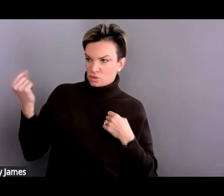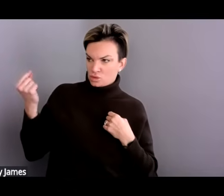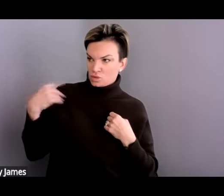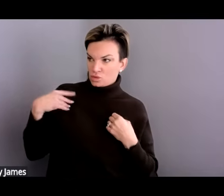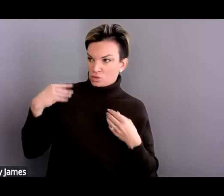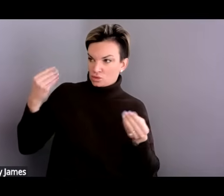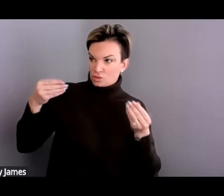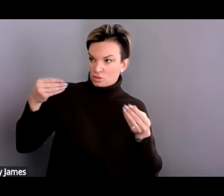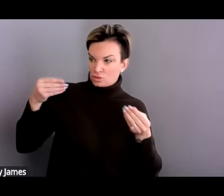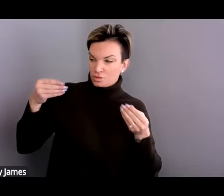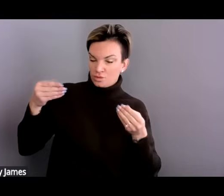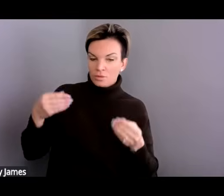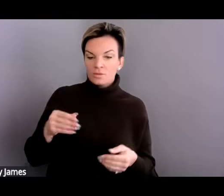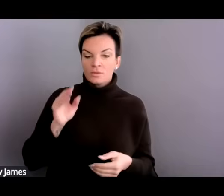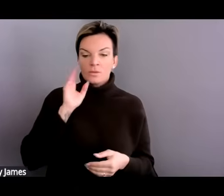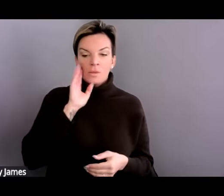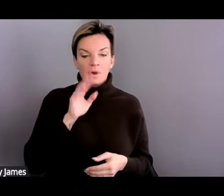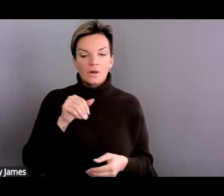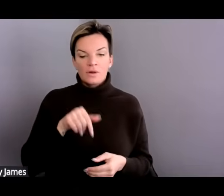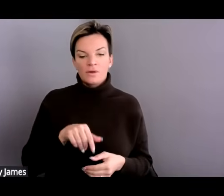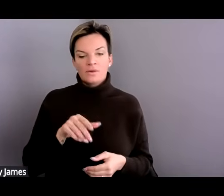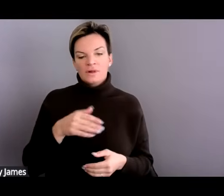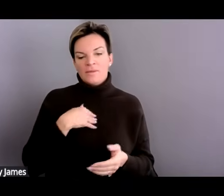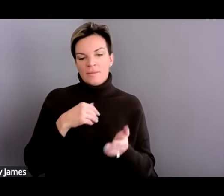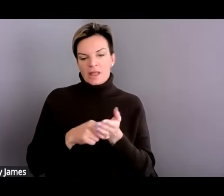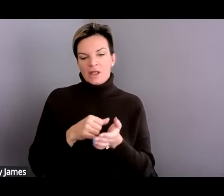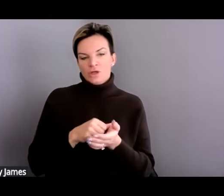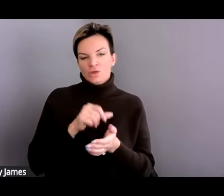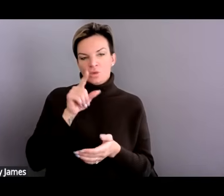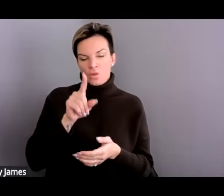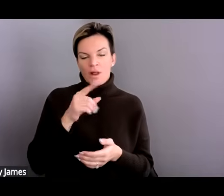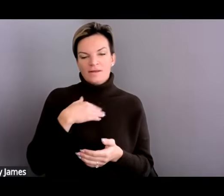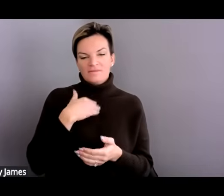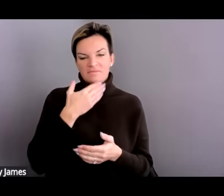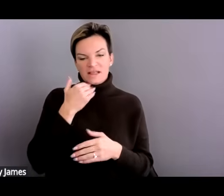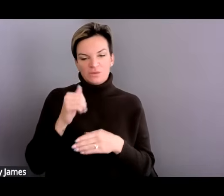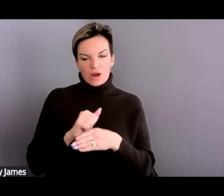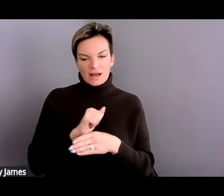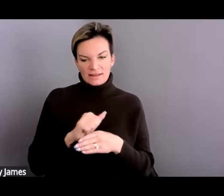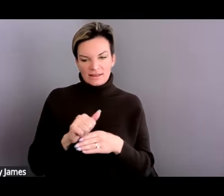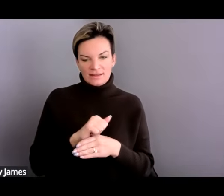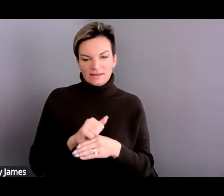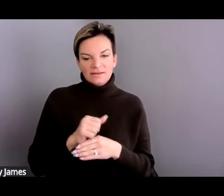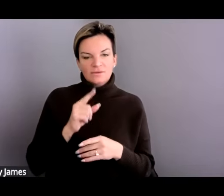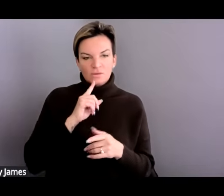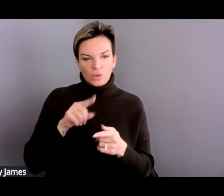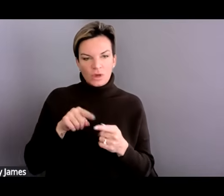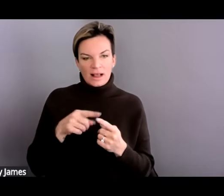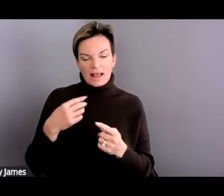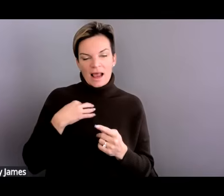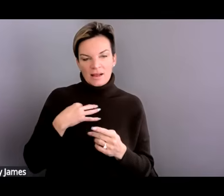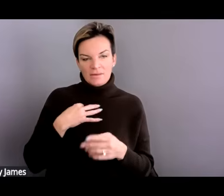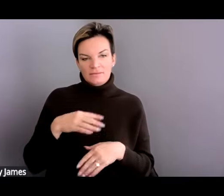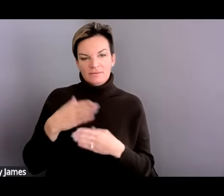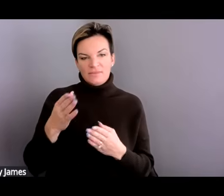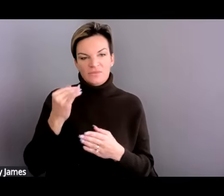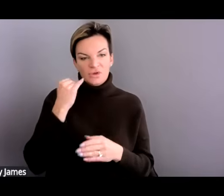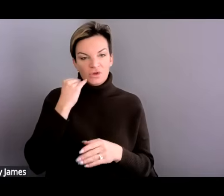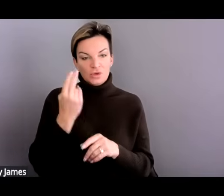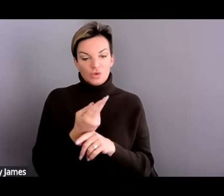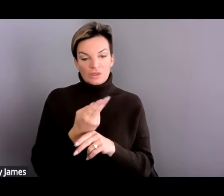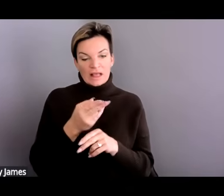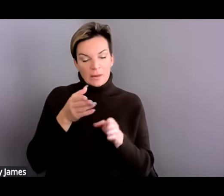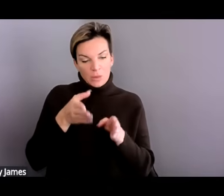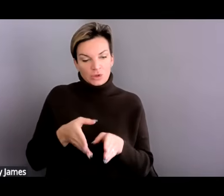there's a best practice right away when candidate submits petitions, where we added the best practice of if you're using a circulator who is not